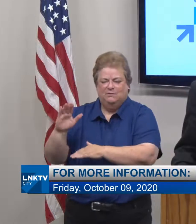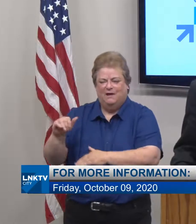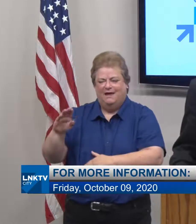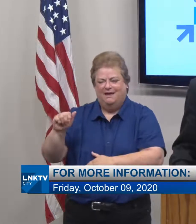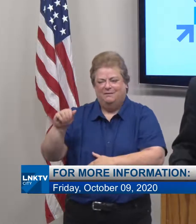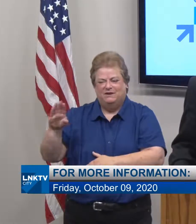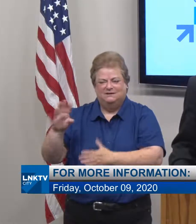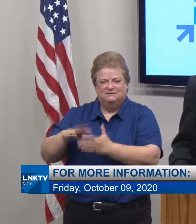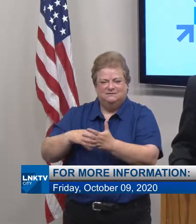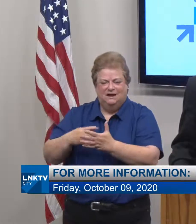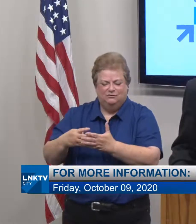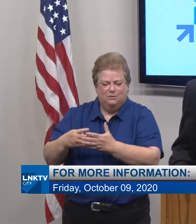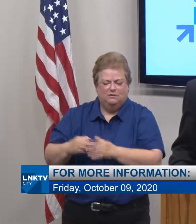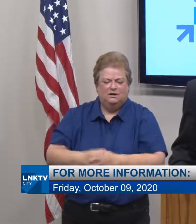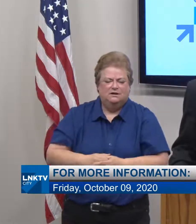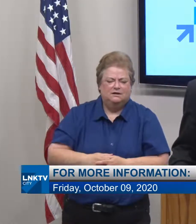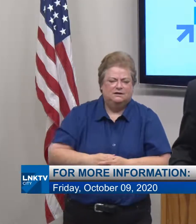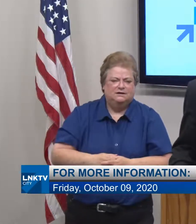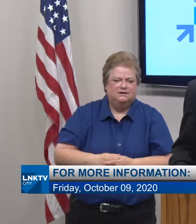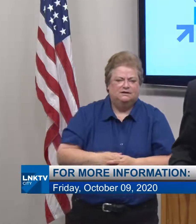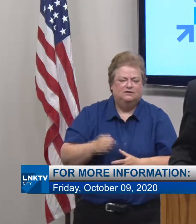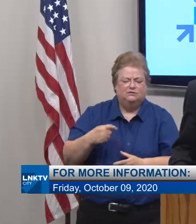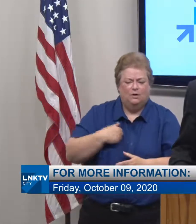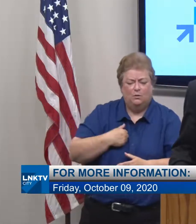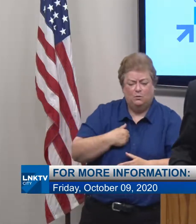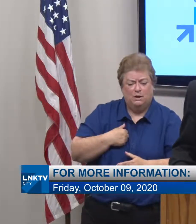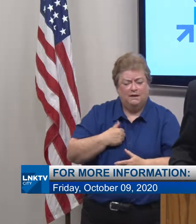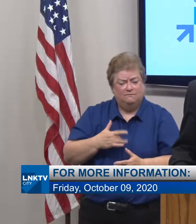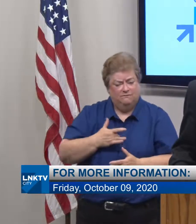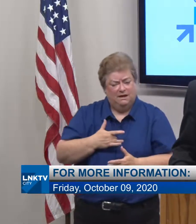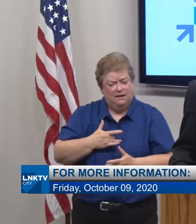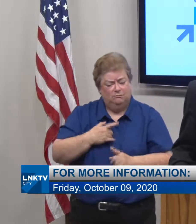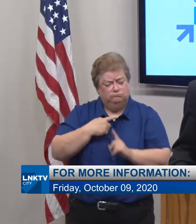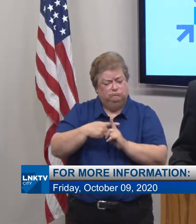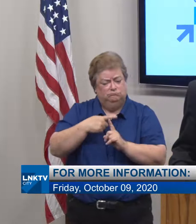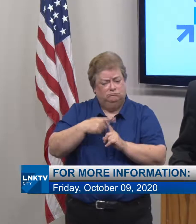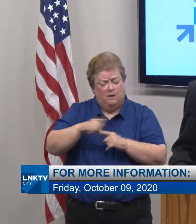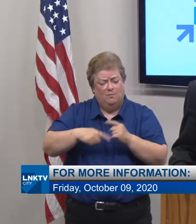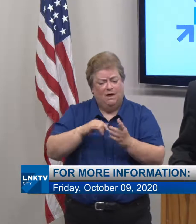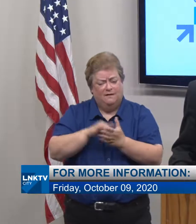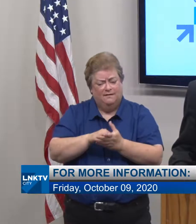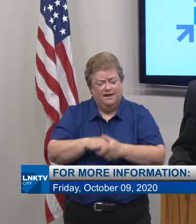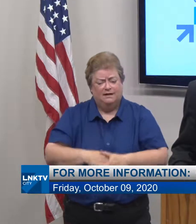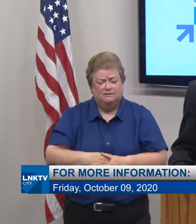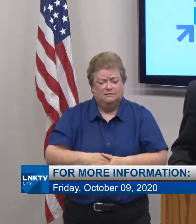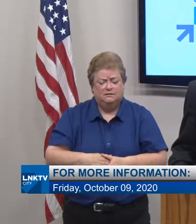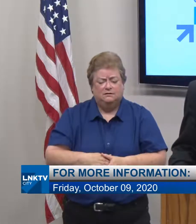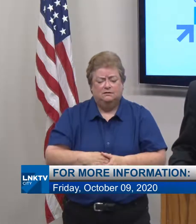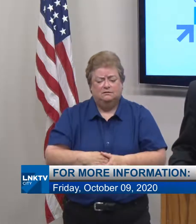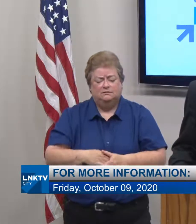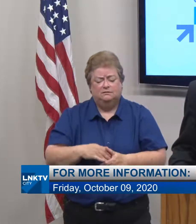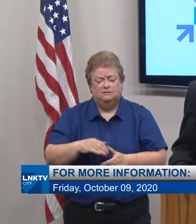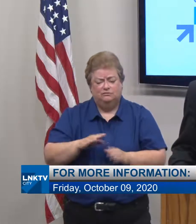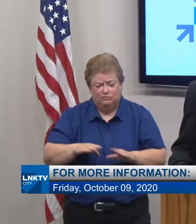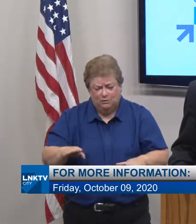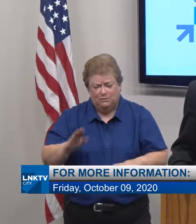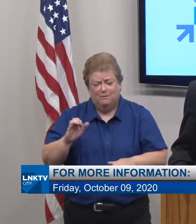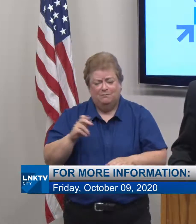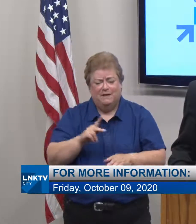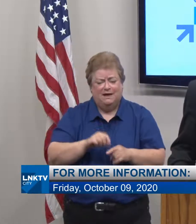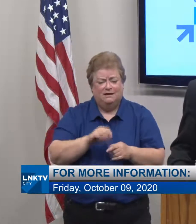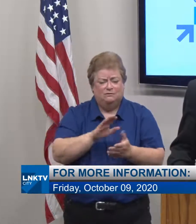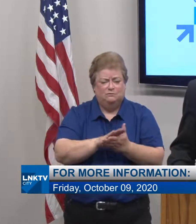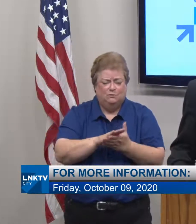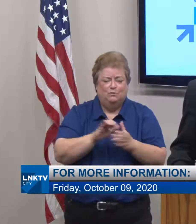So, we take that as encouragement, because students in school are, they're going to do better around their